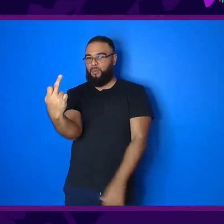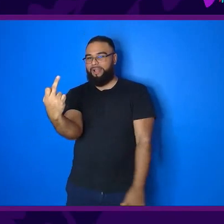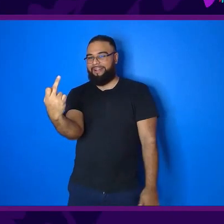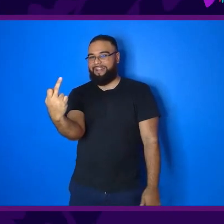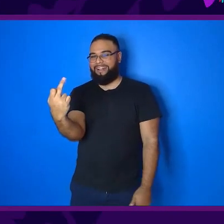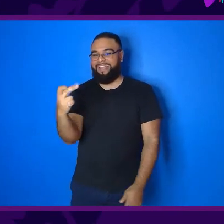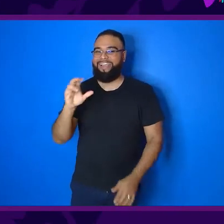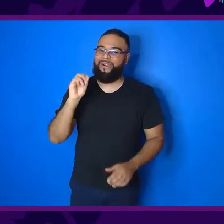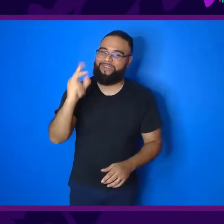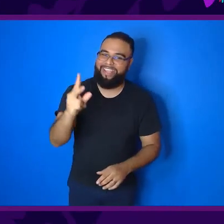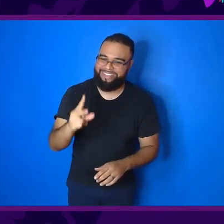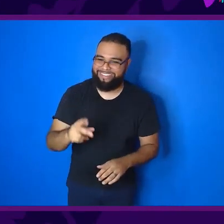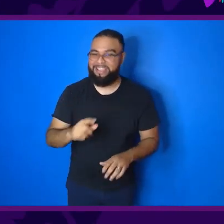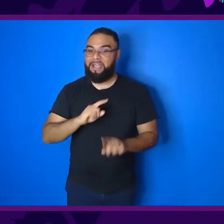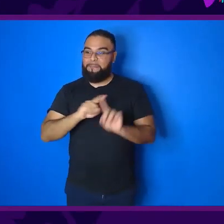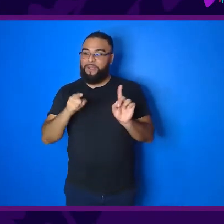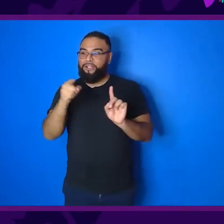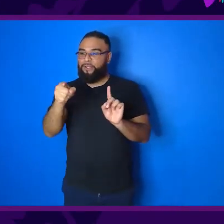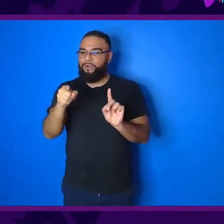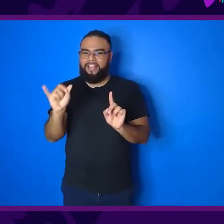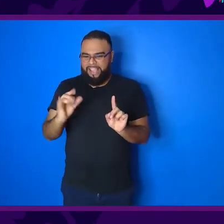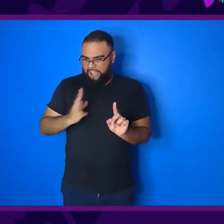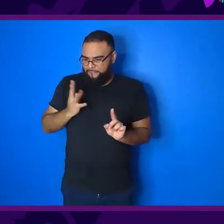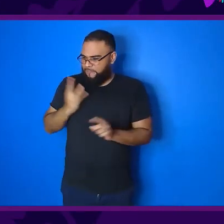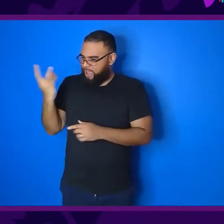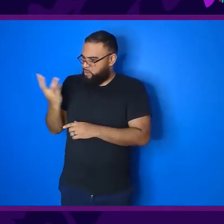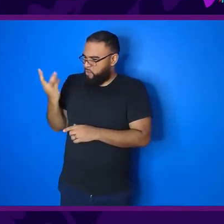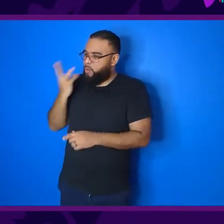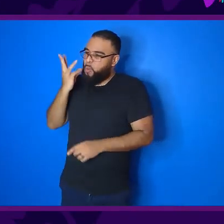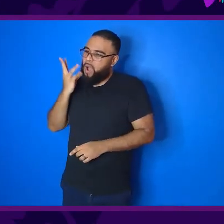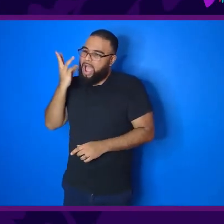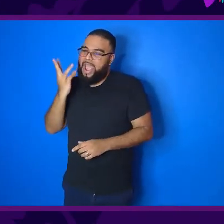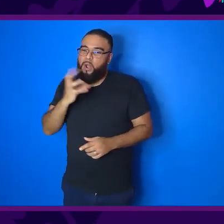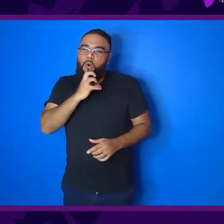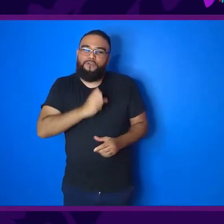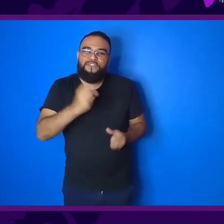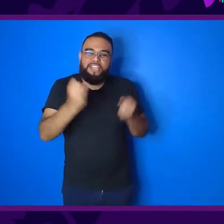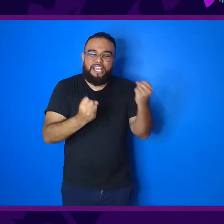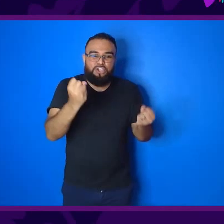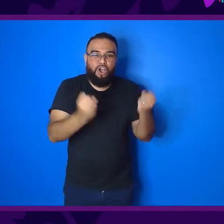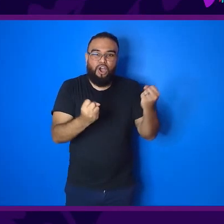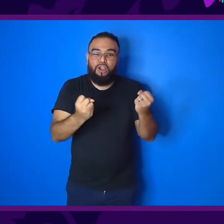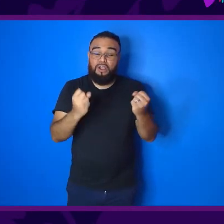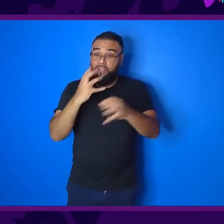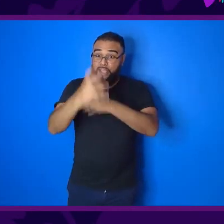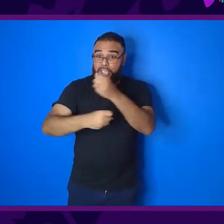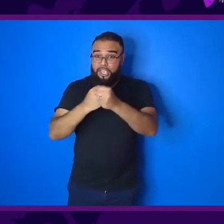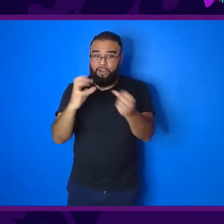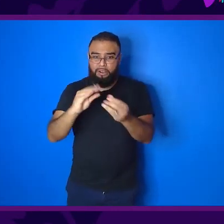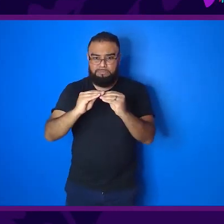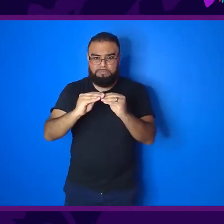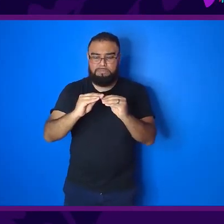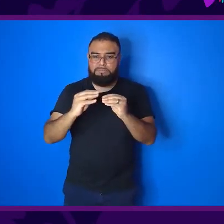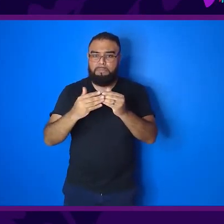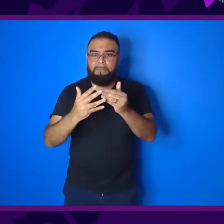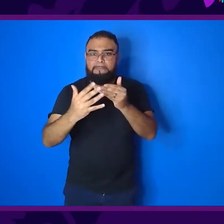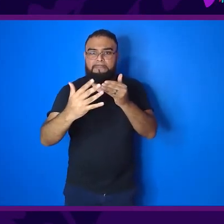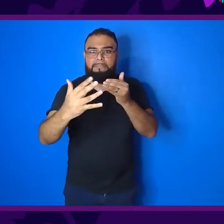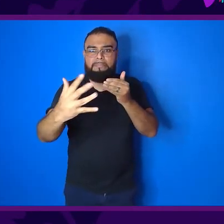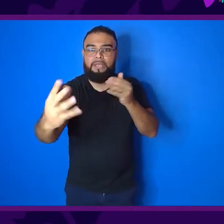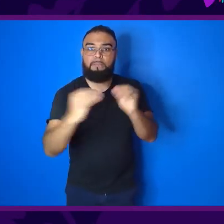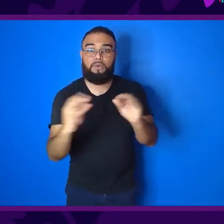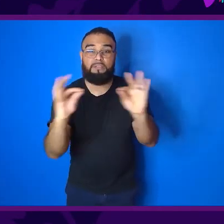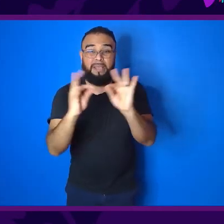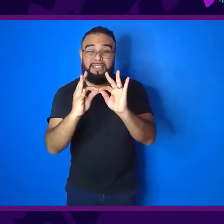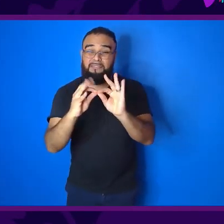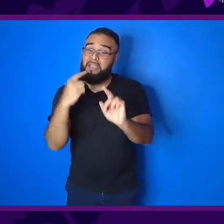a fine wine. I mean, our vintage car, your value only increases with the years. And they should arrest you because it should be illegal to look that